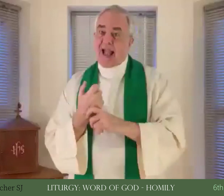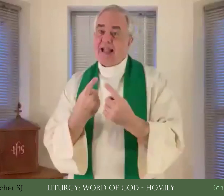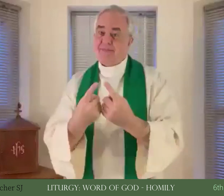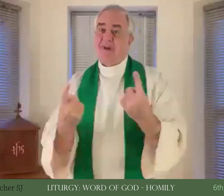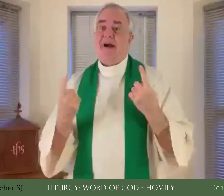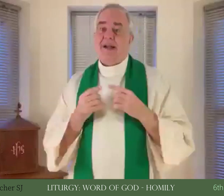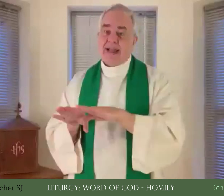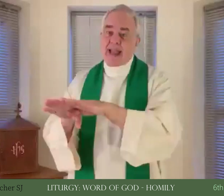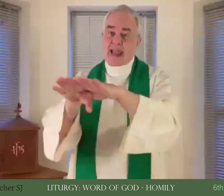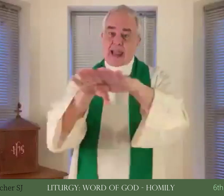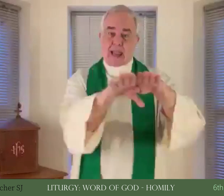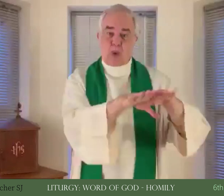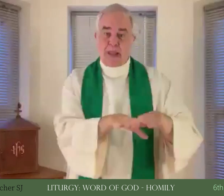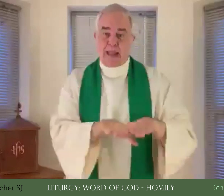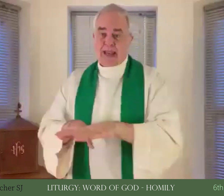cares for us equally.